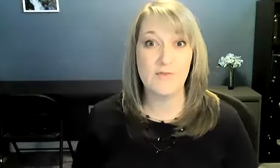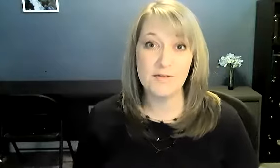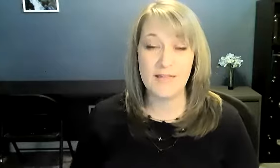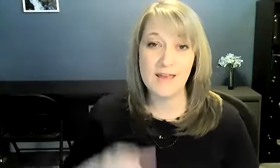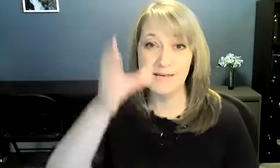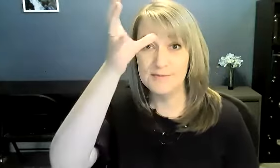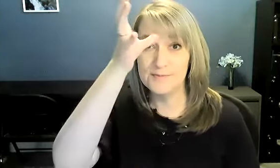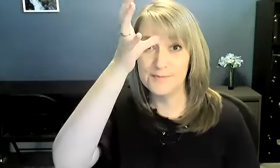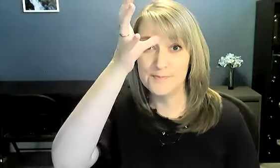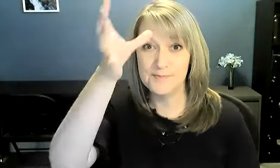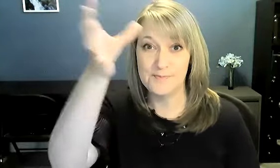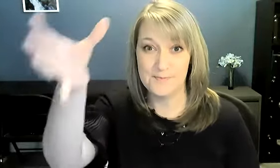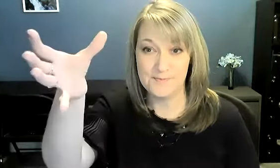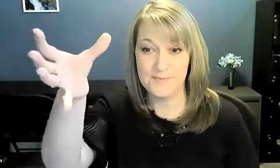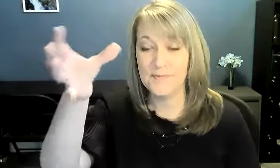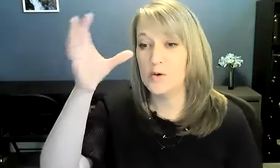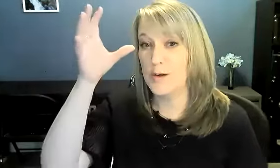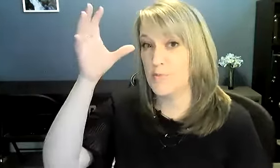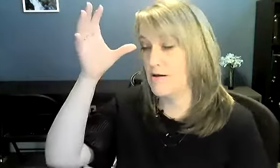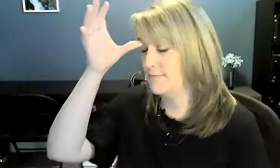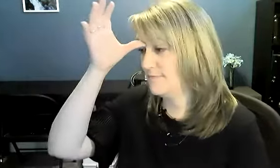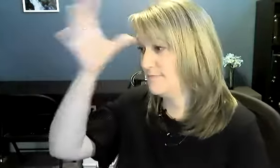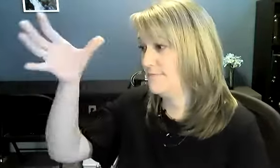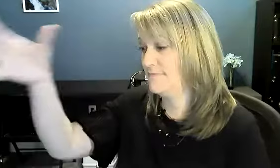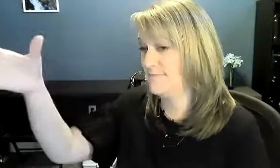Grandfather then, or grandpa.